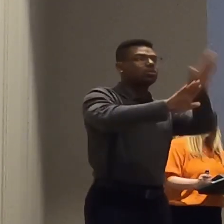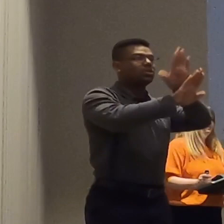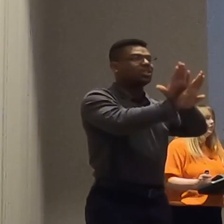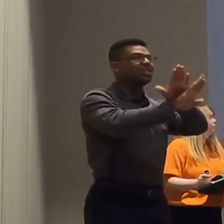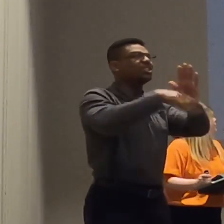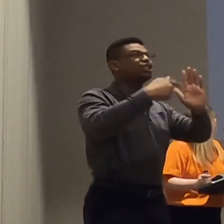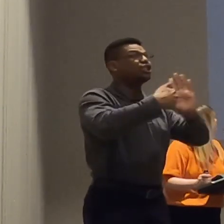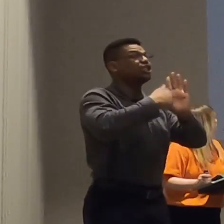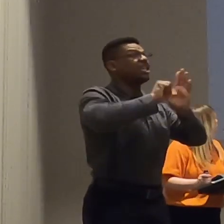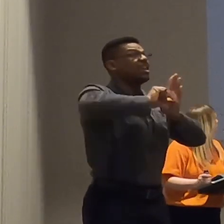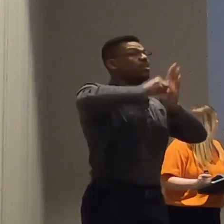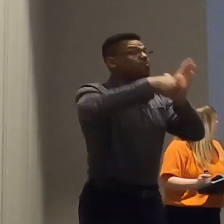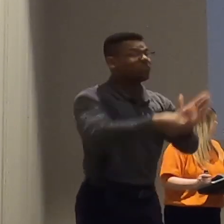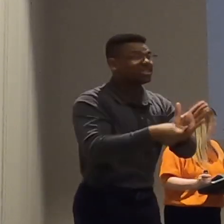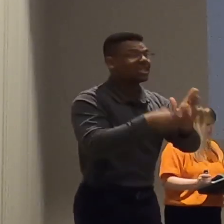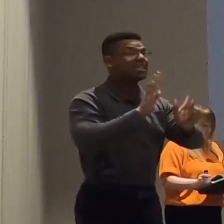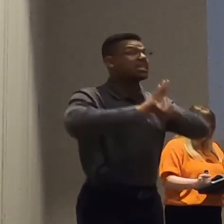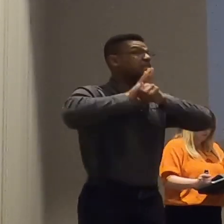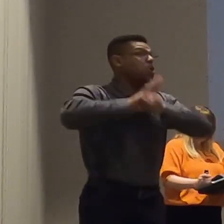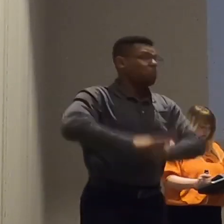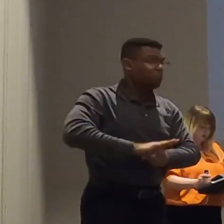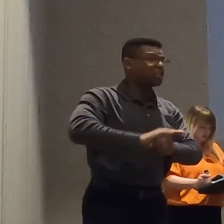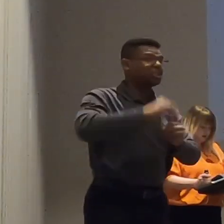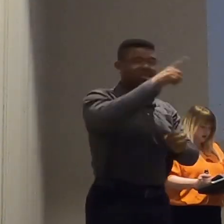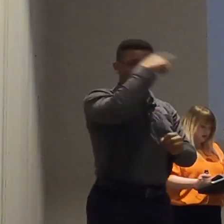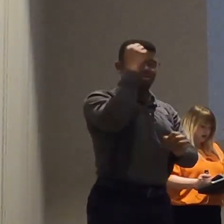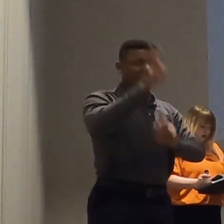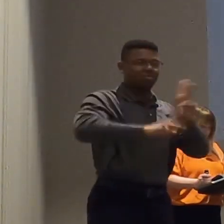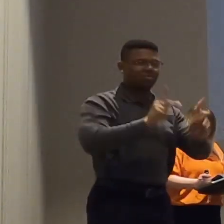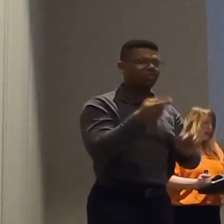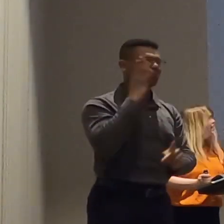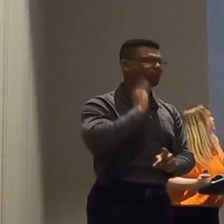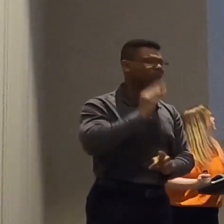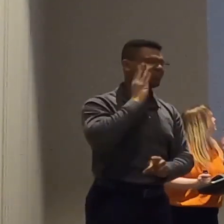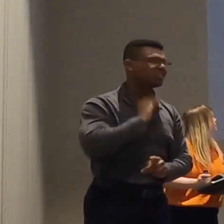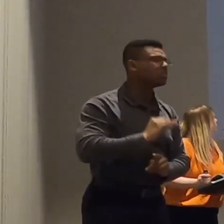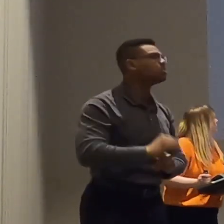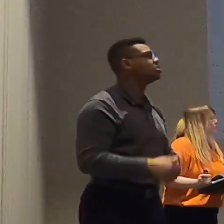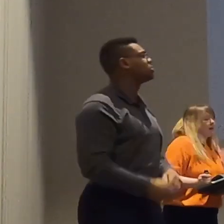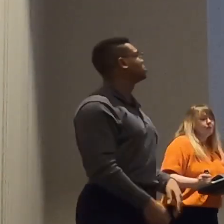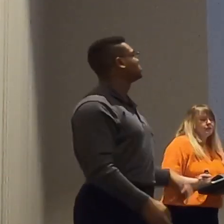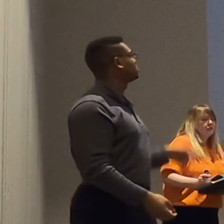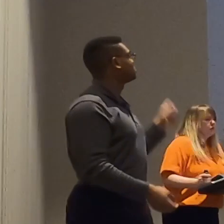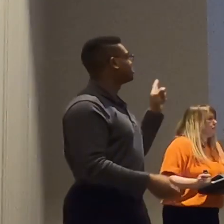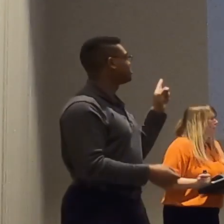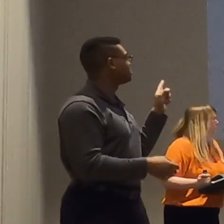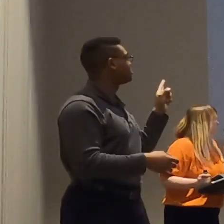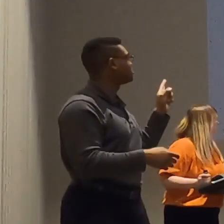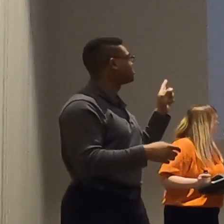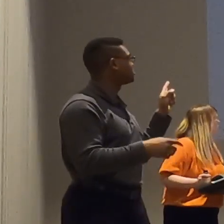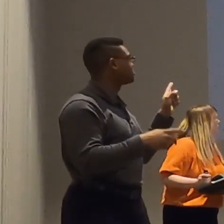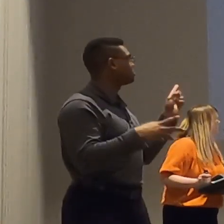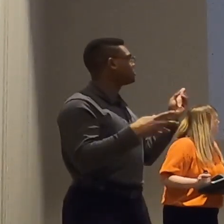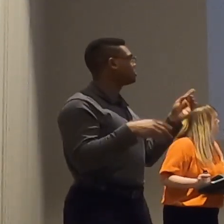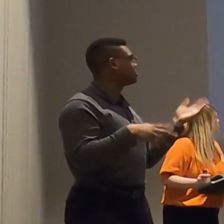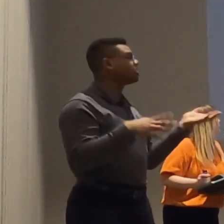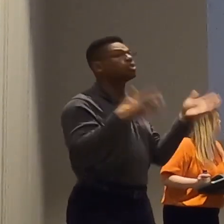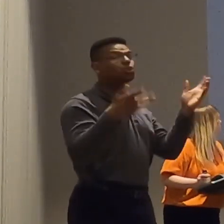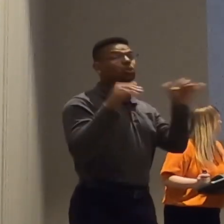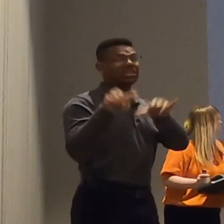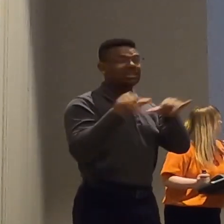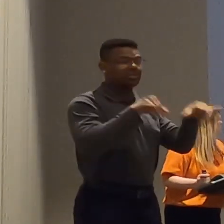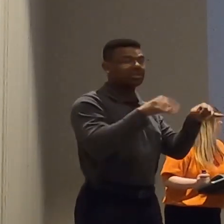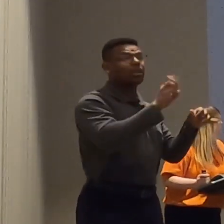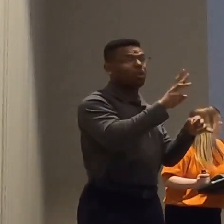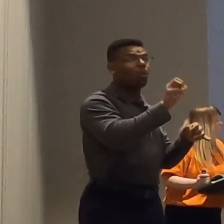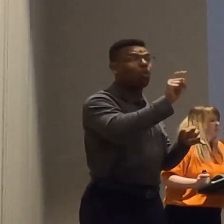oppression that these individuals were facing. And not only is sort of that composition of that similar to Watkins, but you can